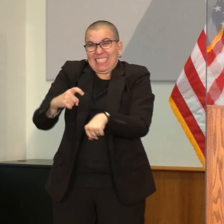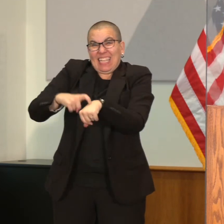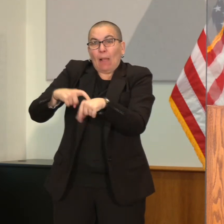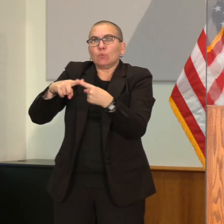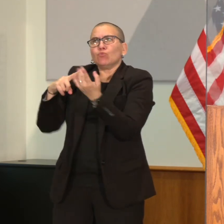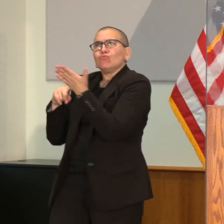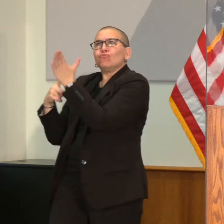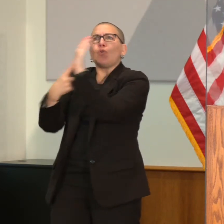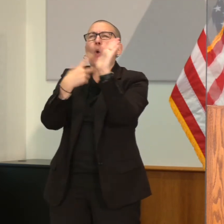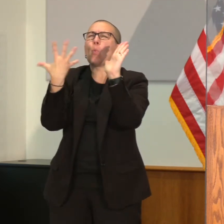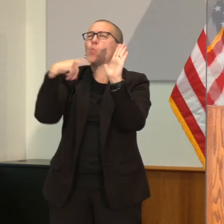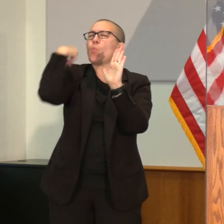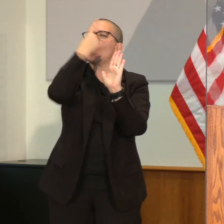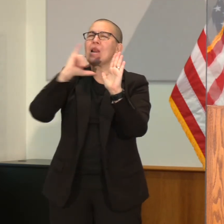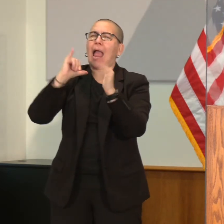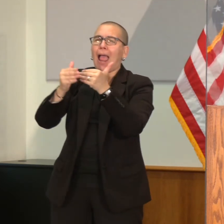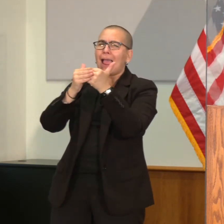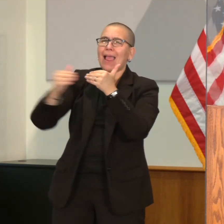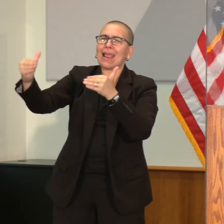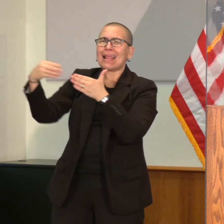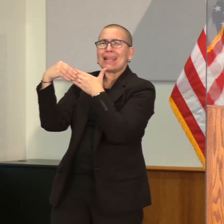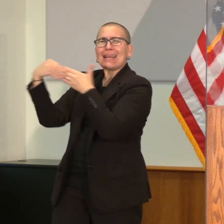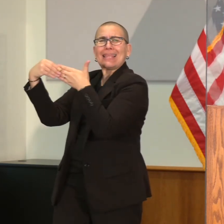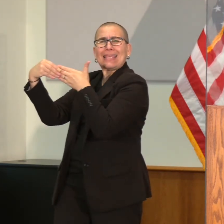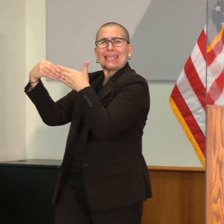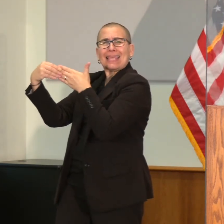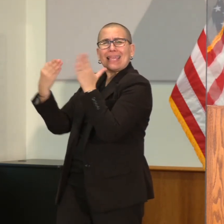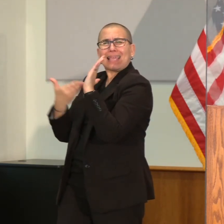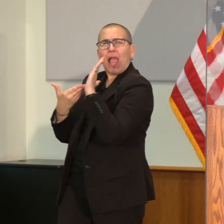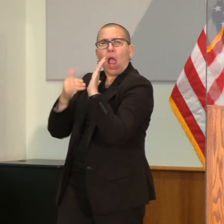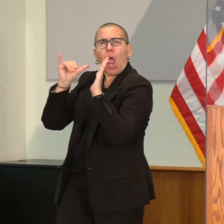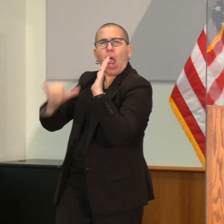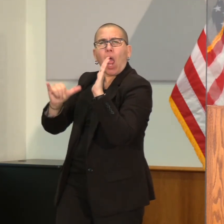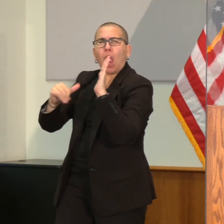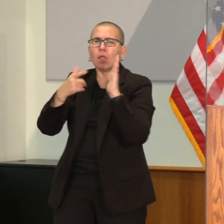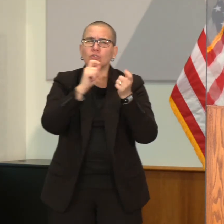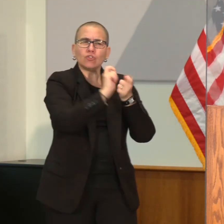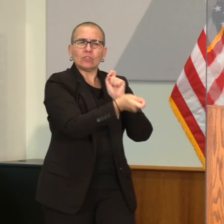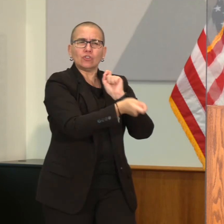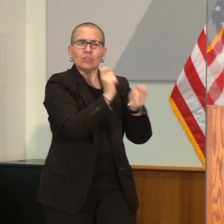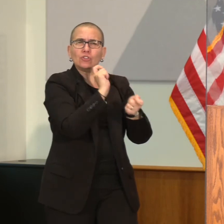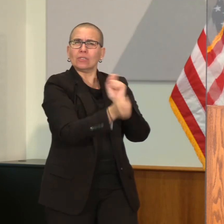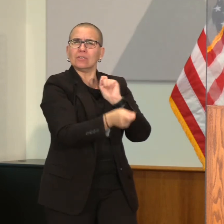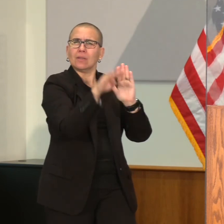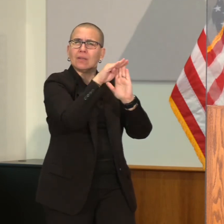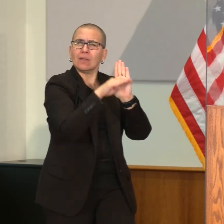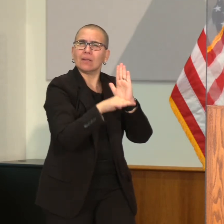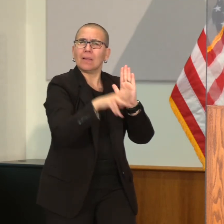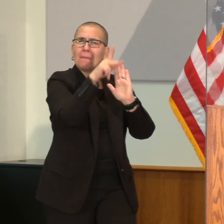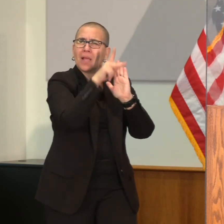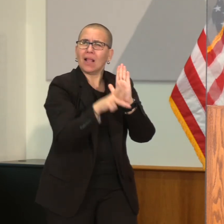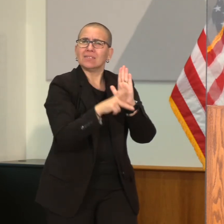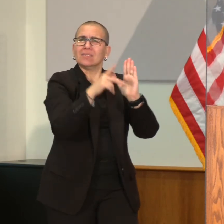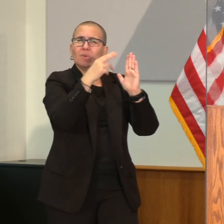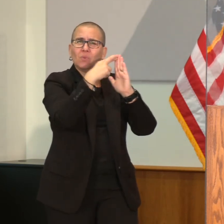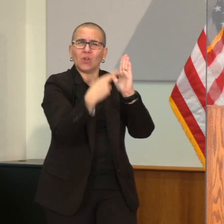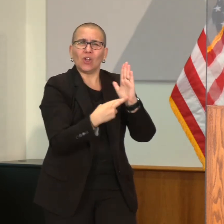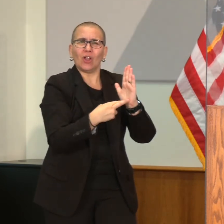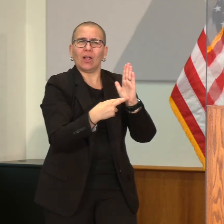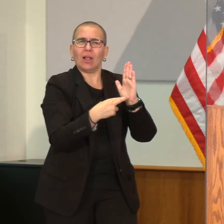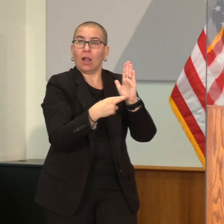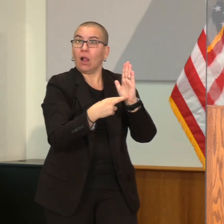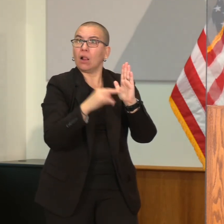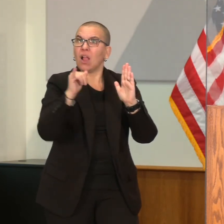other states how to come together to make policy changes that will literally save people's lives. And when it comes to saving lives,